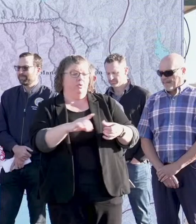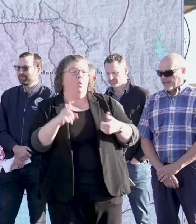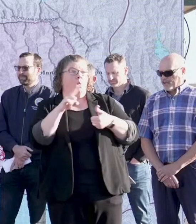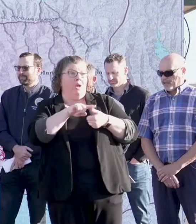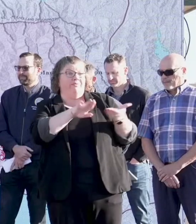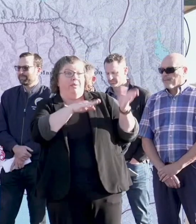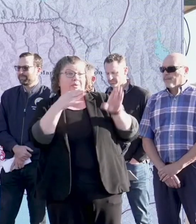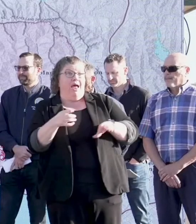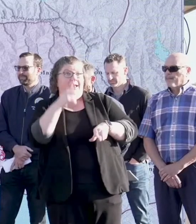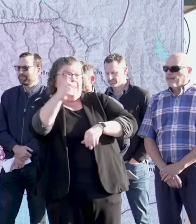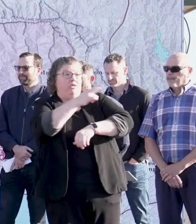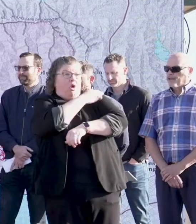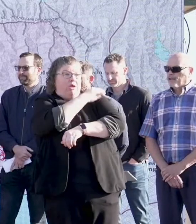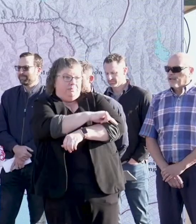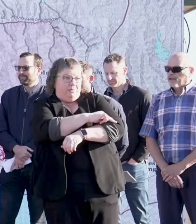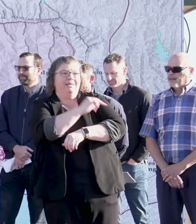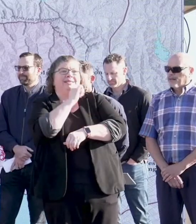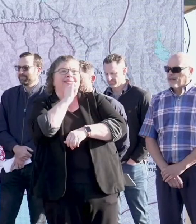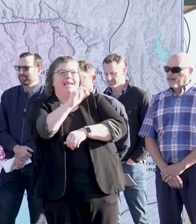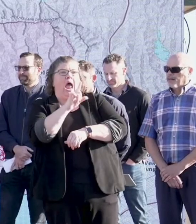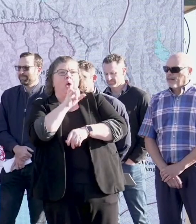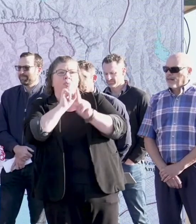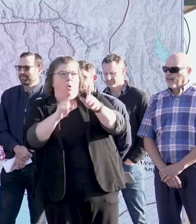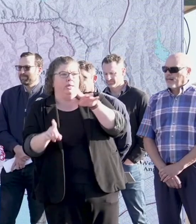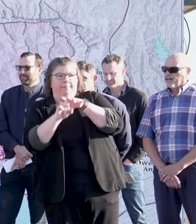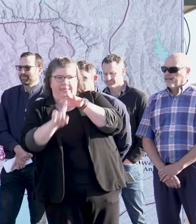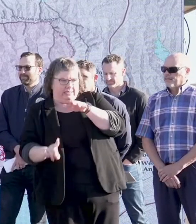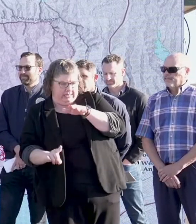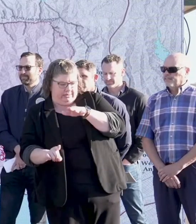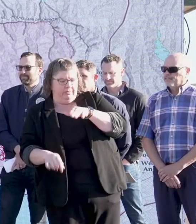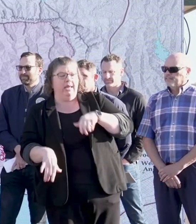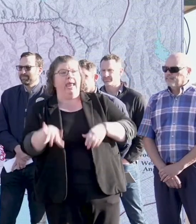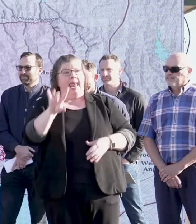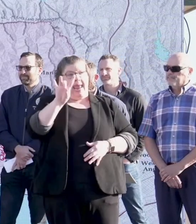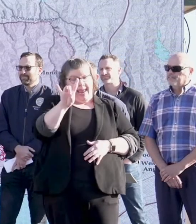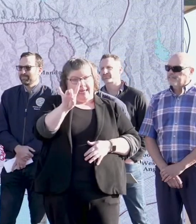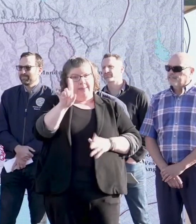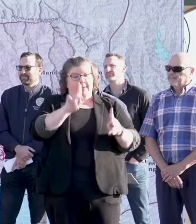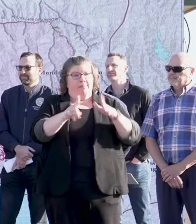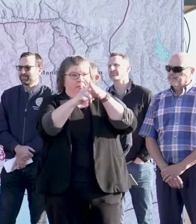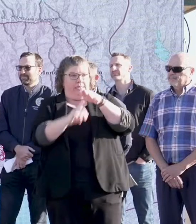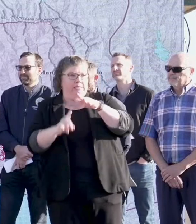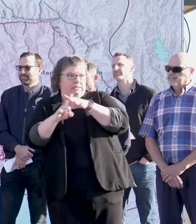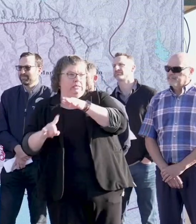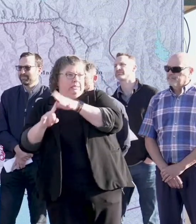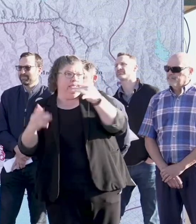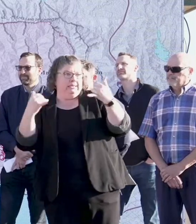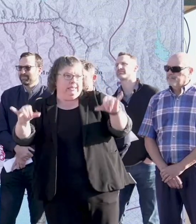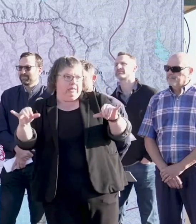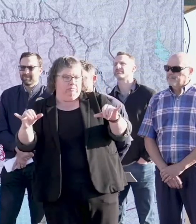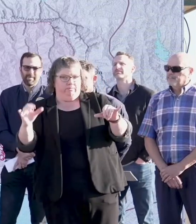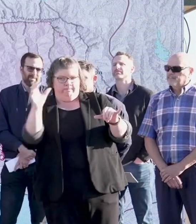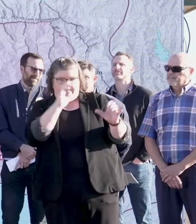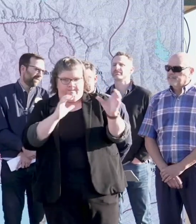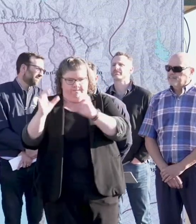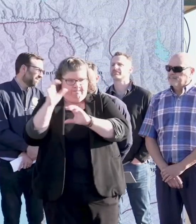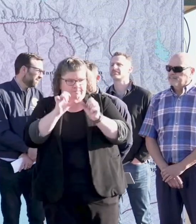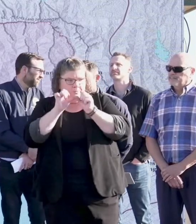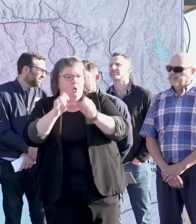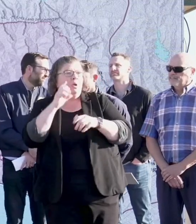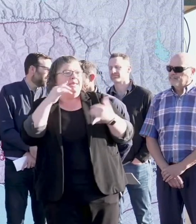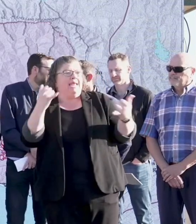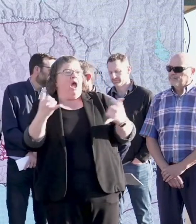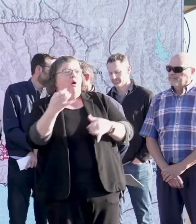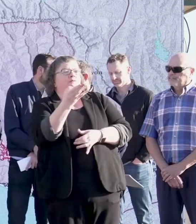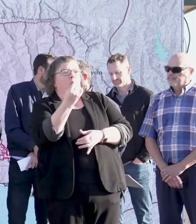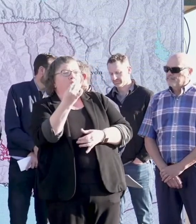at the hospital but was not reported missing. We have 8 missing persons remaining. We remain at 14